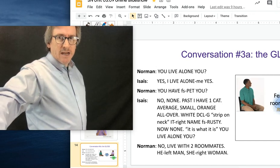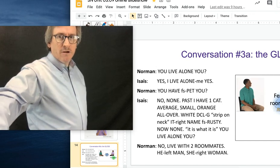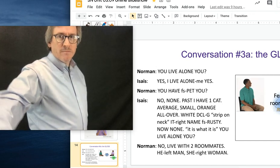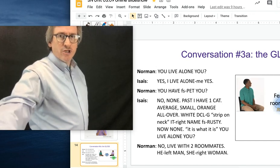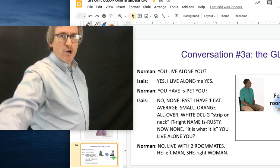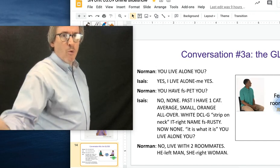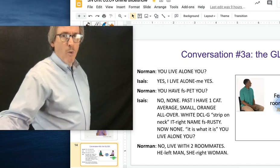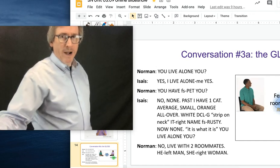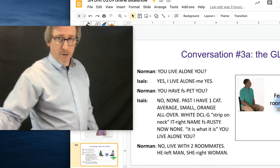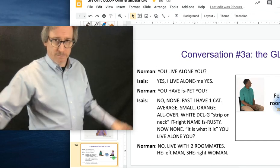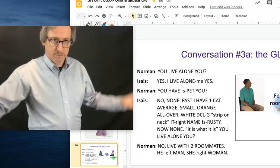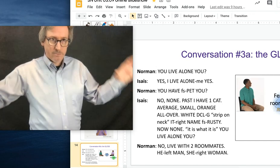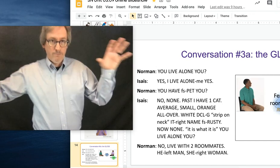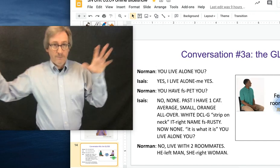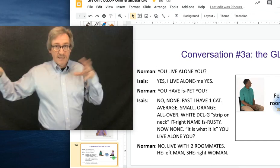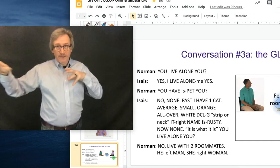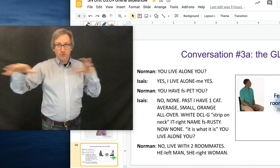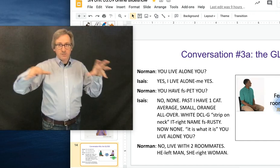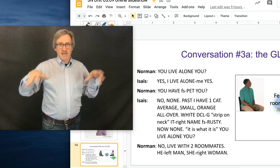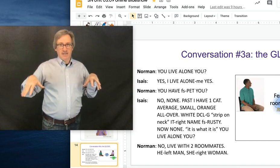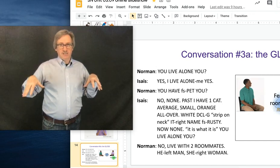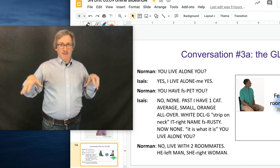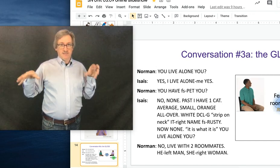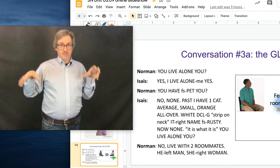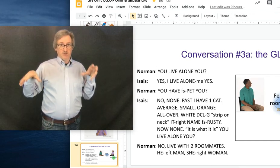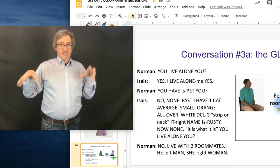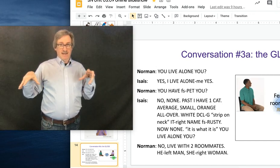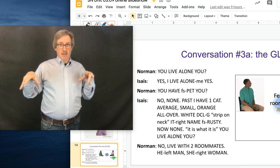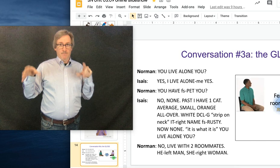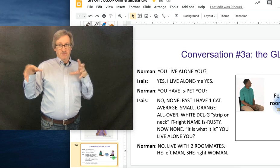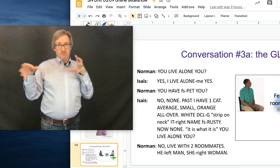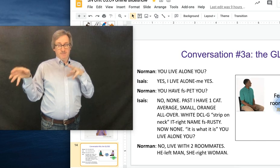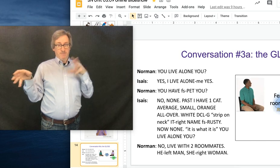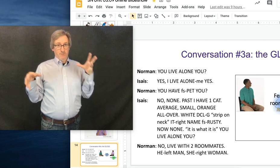these diagrams show where in their signing space they're